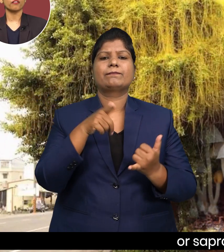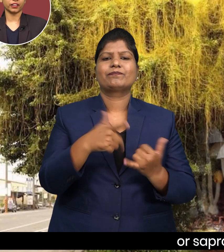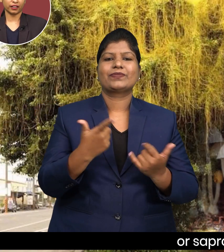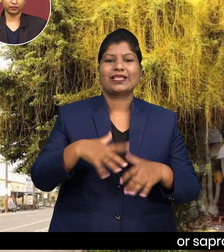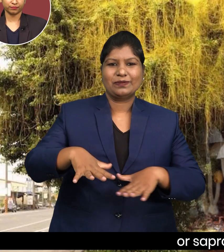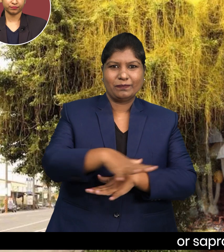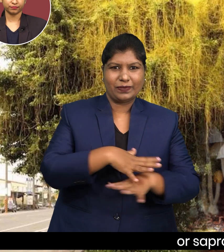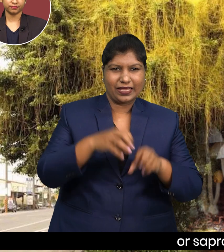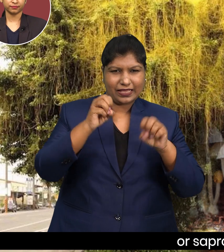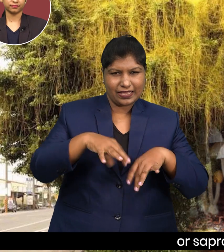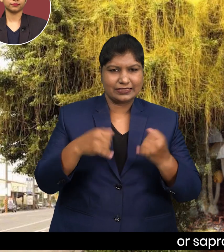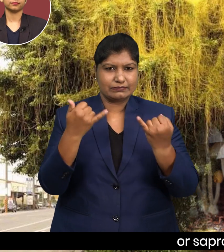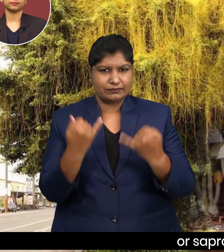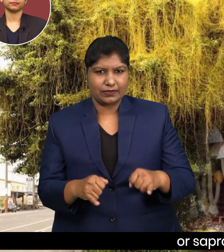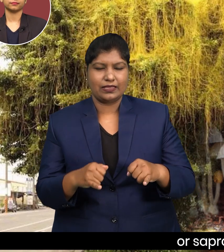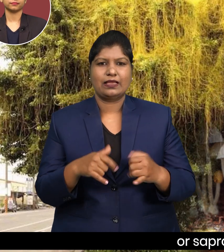saprotrophic.